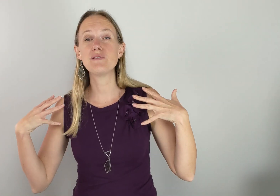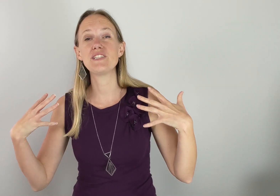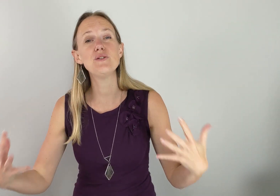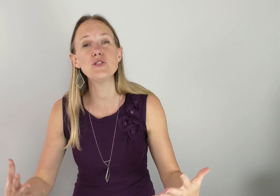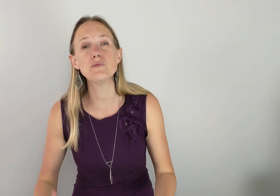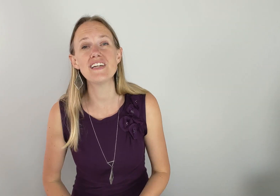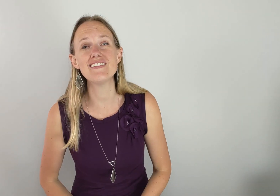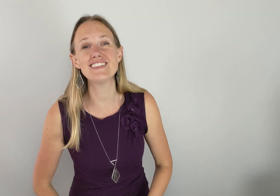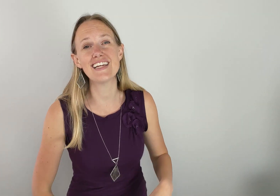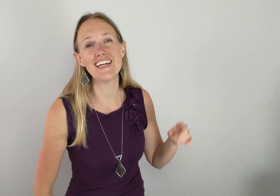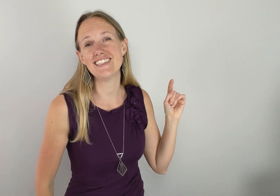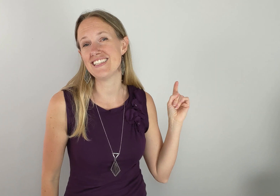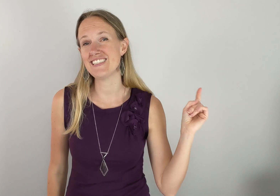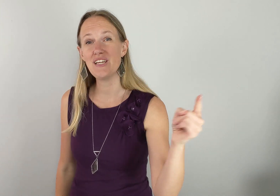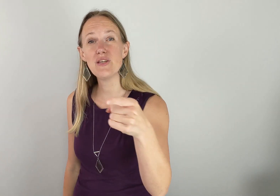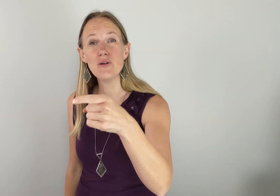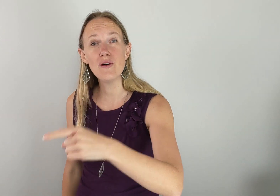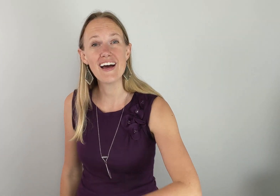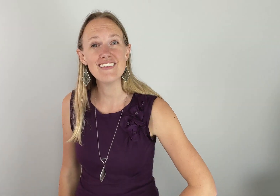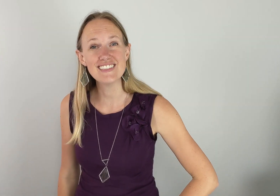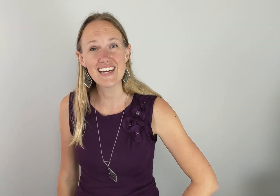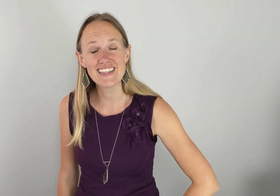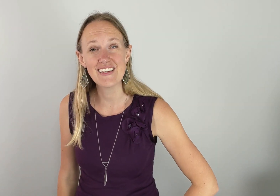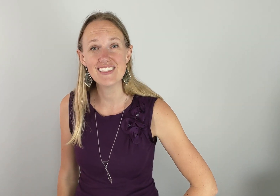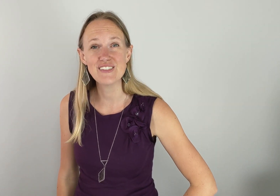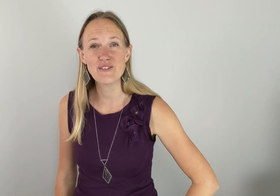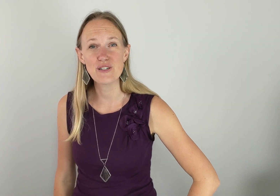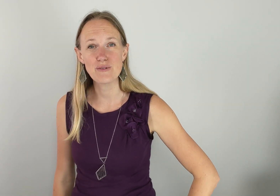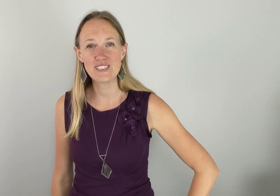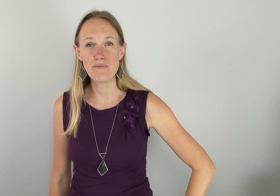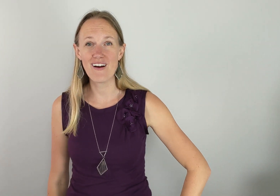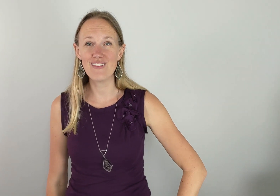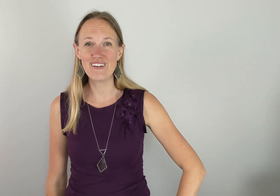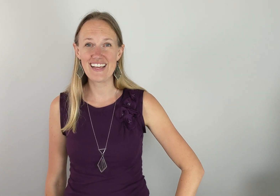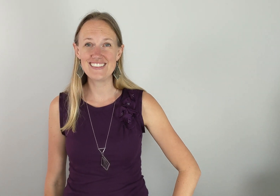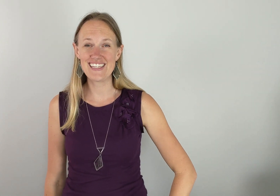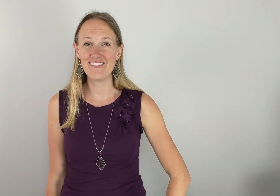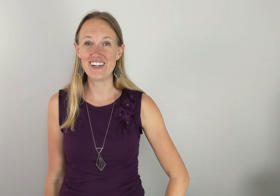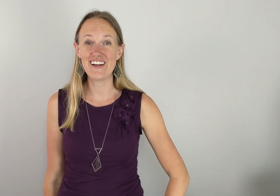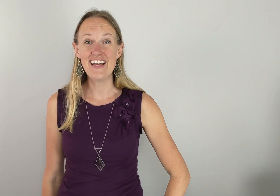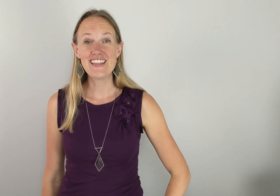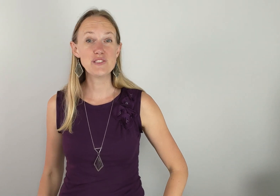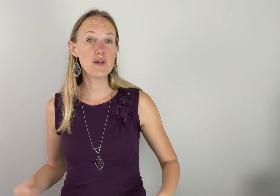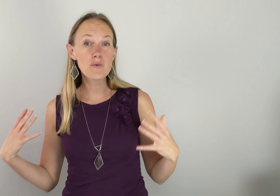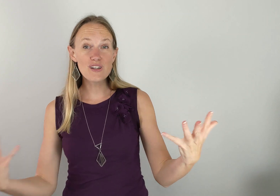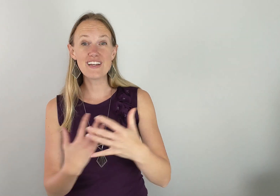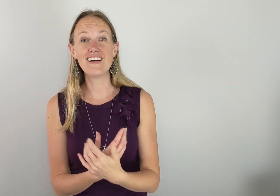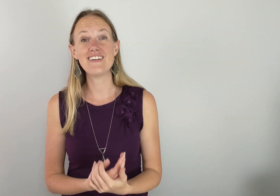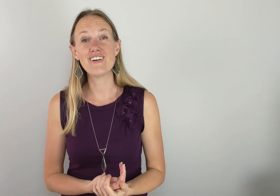is a YouTube channel dedicated to teaching you how to use sign language in order to worship our Lord and Savior. This week we're